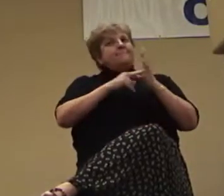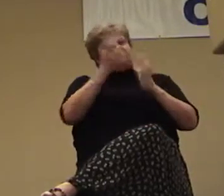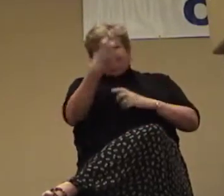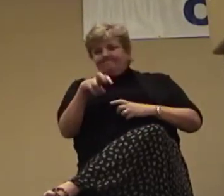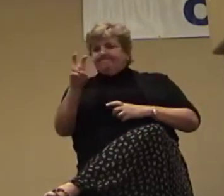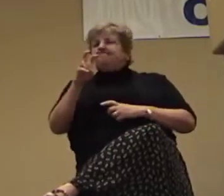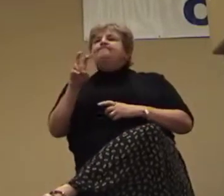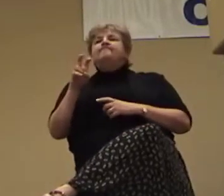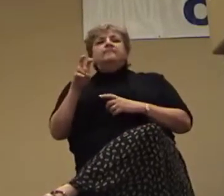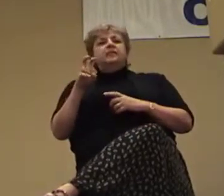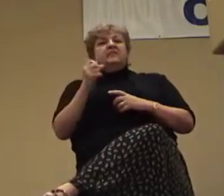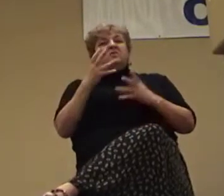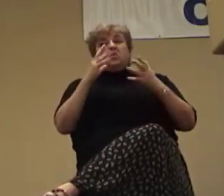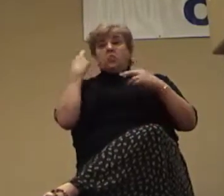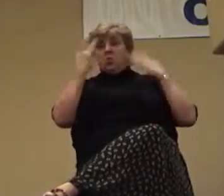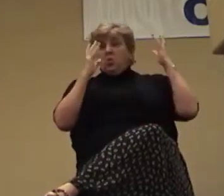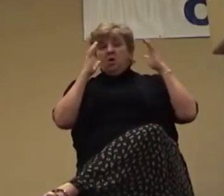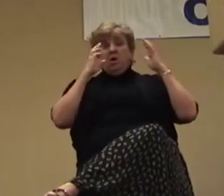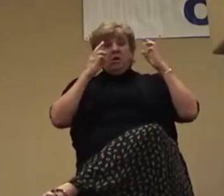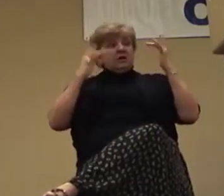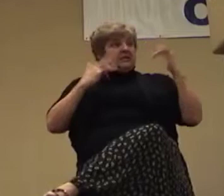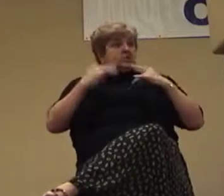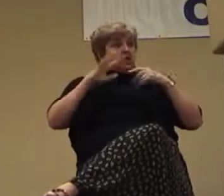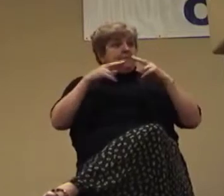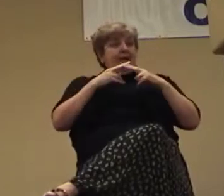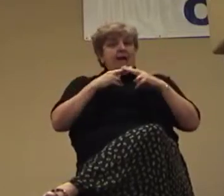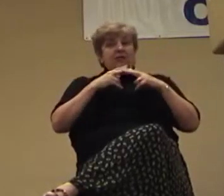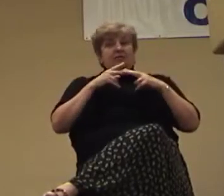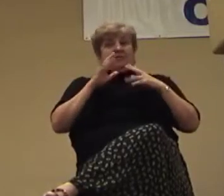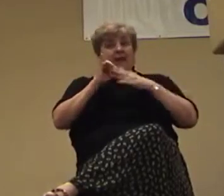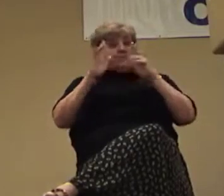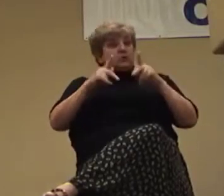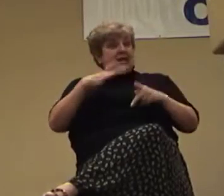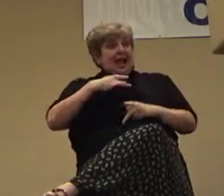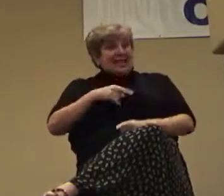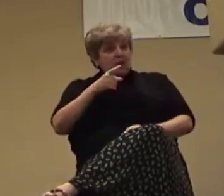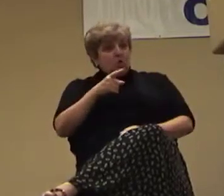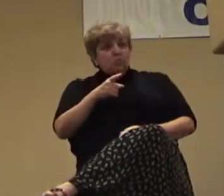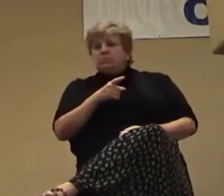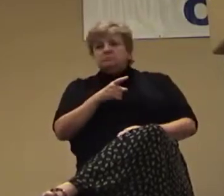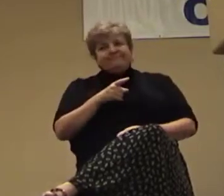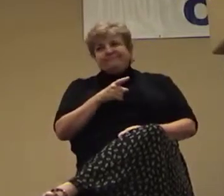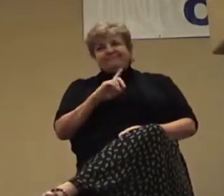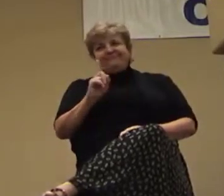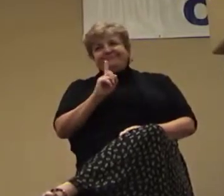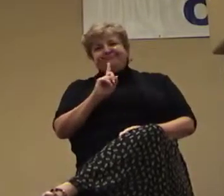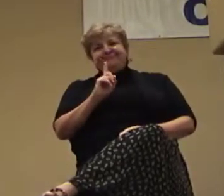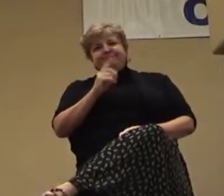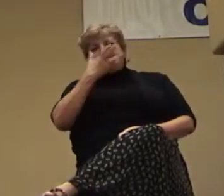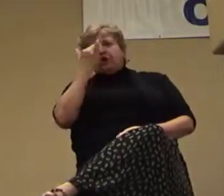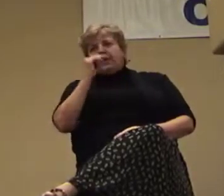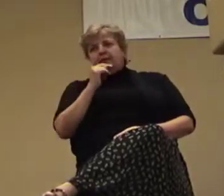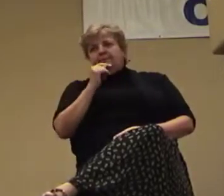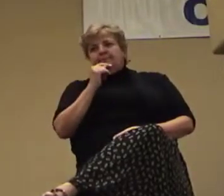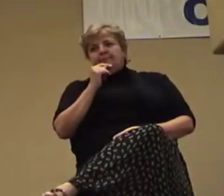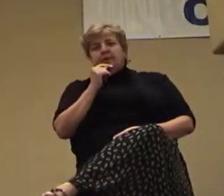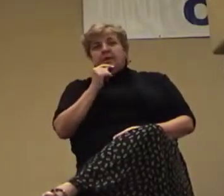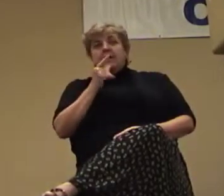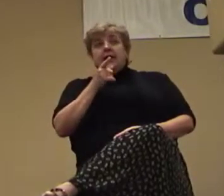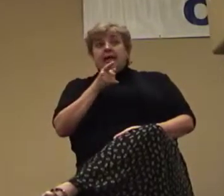who cares? You know what I mean? You're not going to them to be your pal, you're going to them to get some direction, because if you give yourself direction, you too will get thirsty.